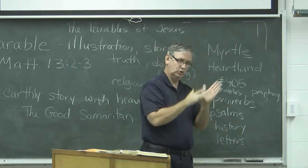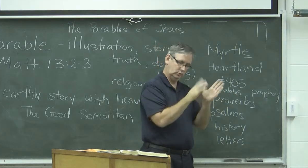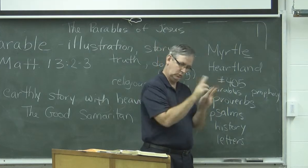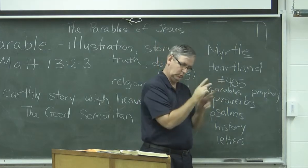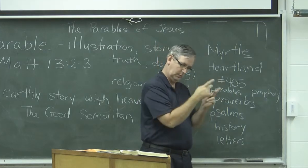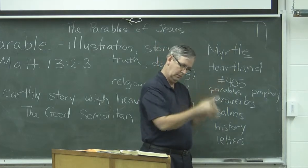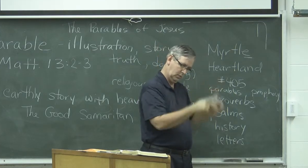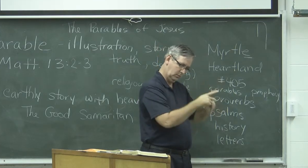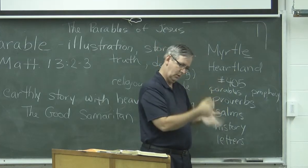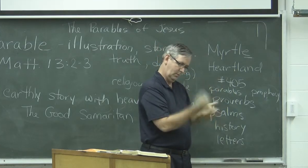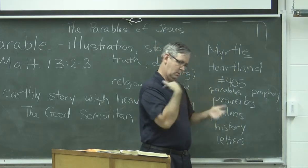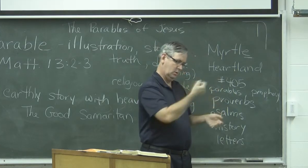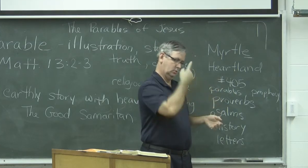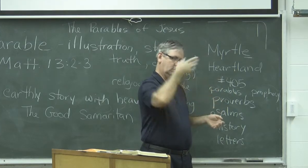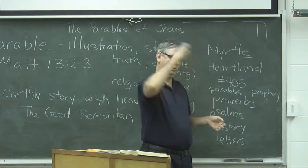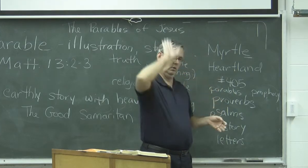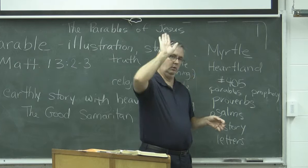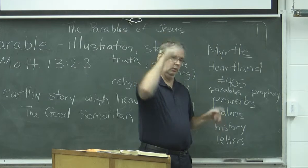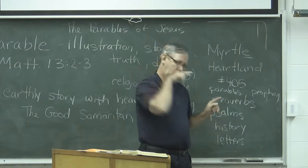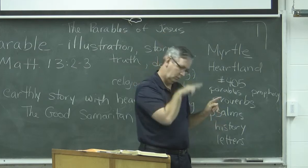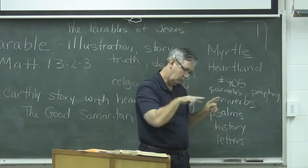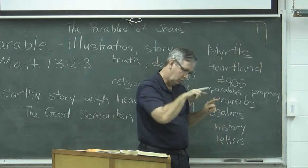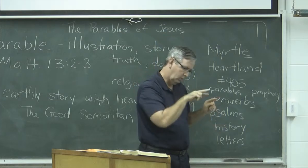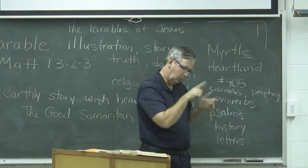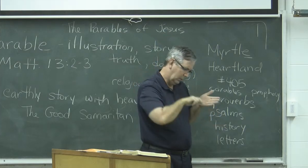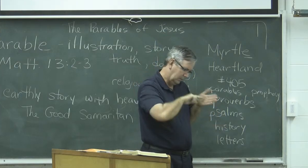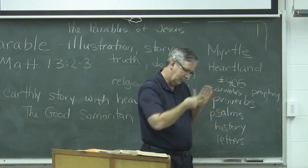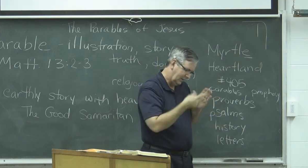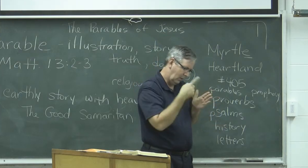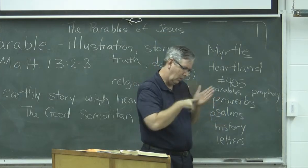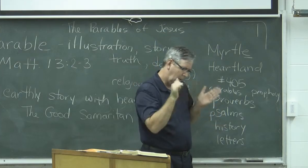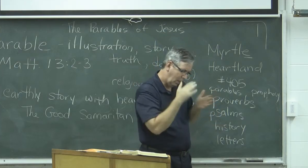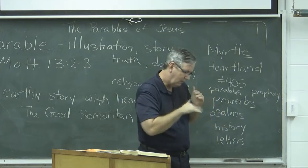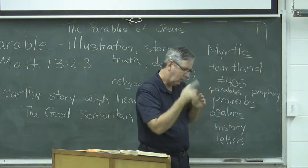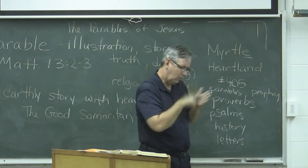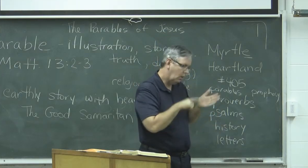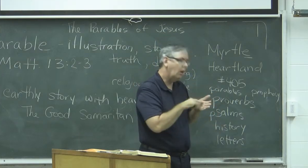It's in the New Testament. It talks about parables. It's healthy. These parables are written so that we can understand more about God.